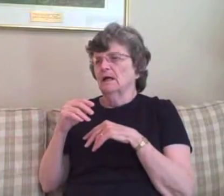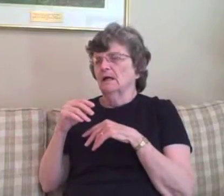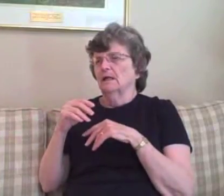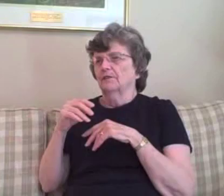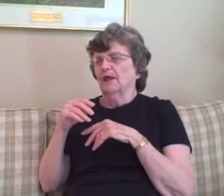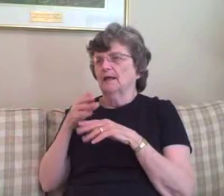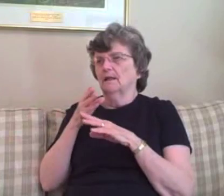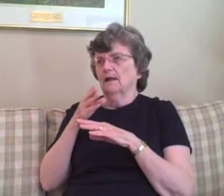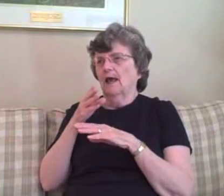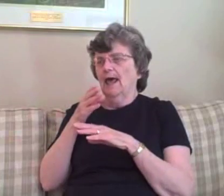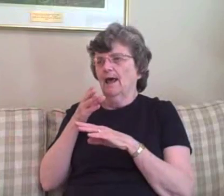city.